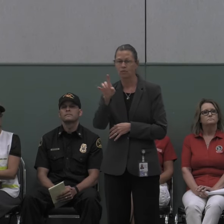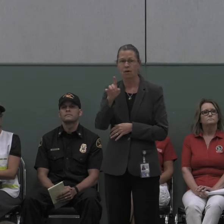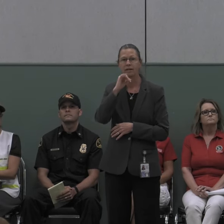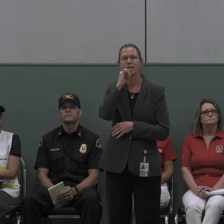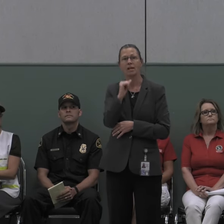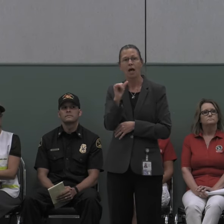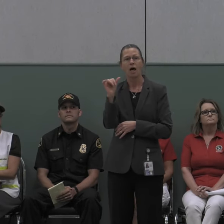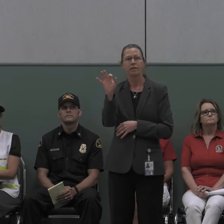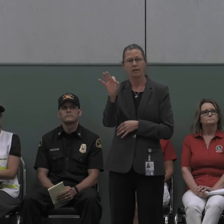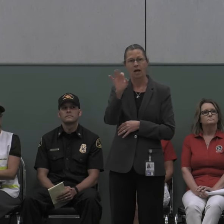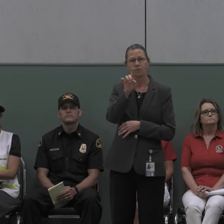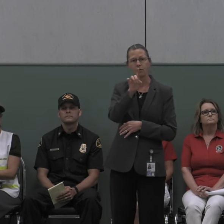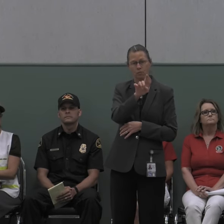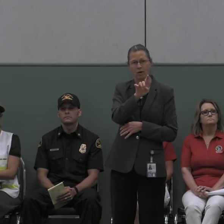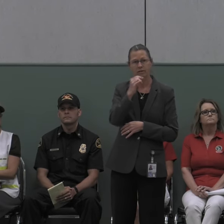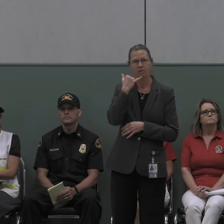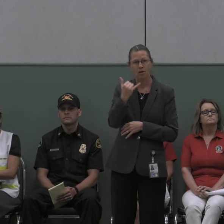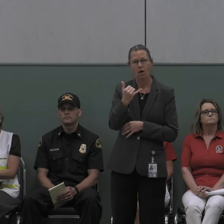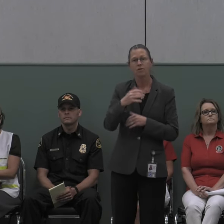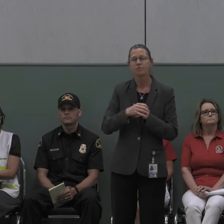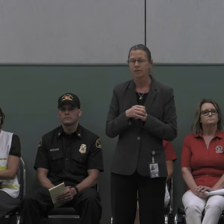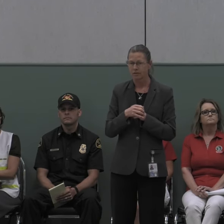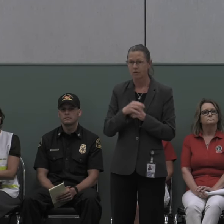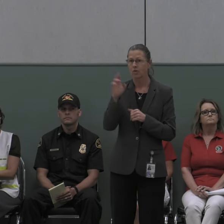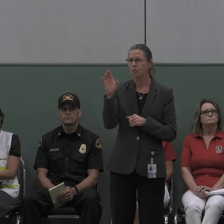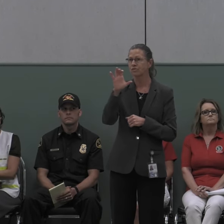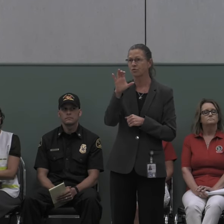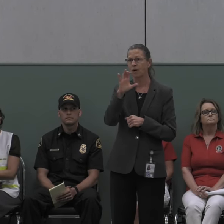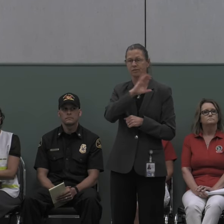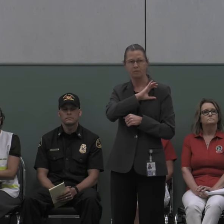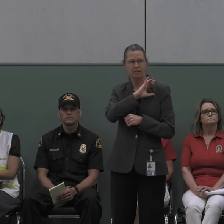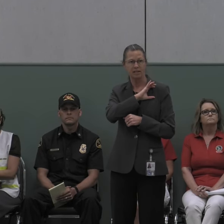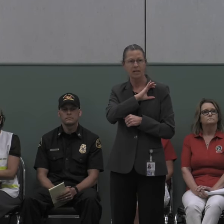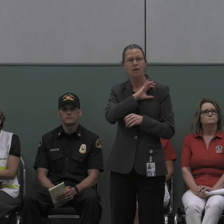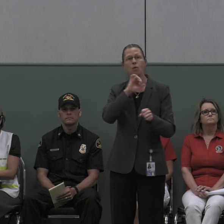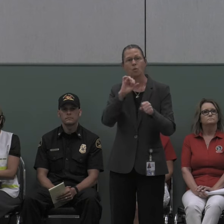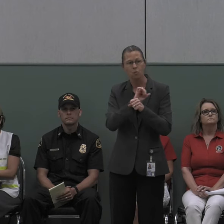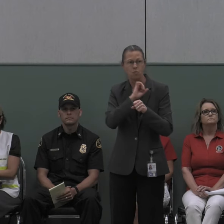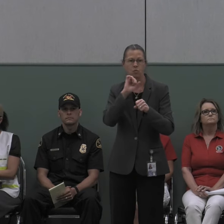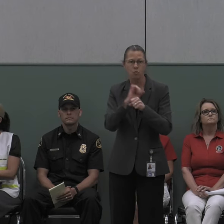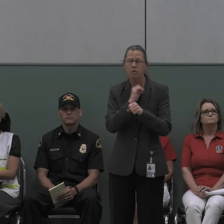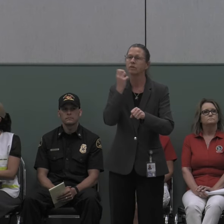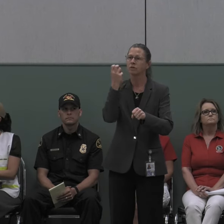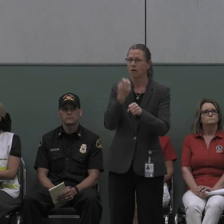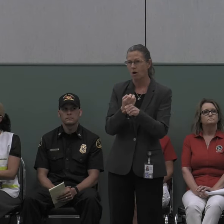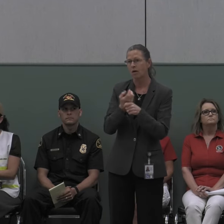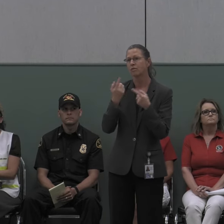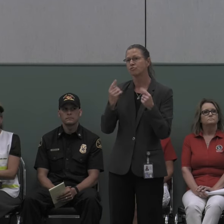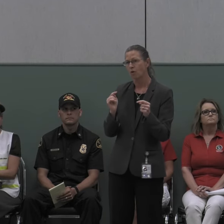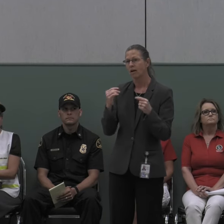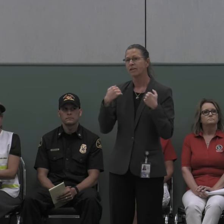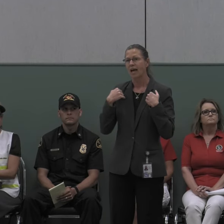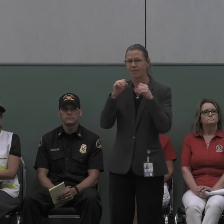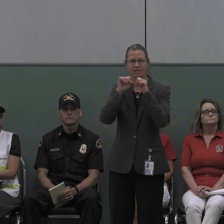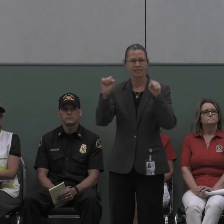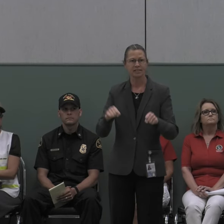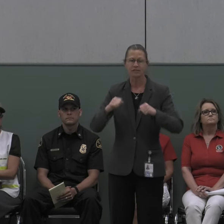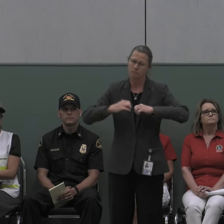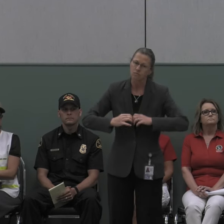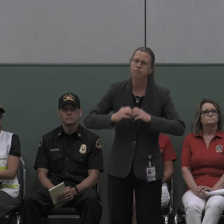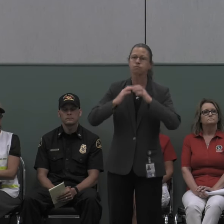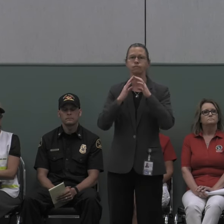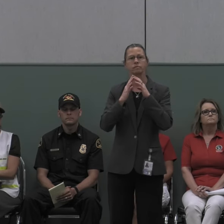all 911 calls. Ridgecrest PD worked hard trying to get this system back up to